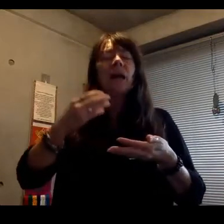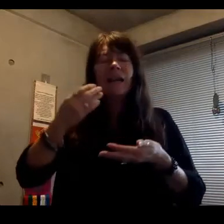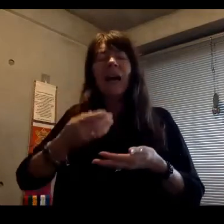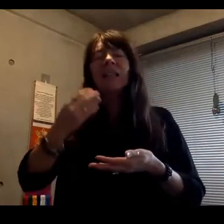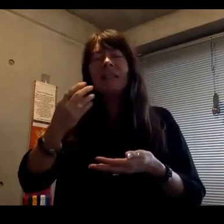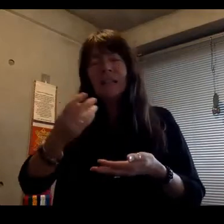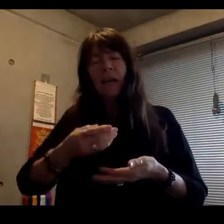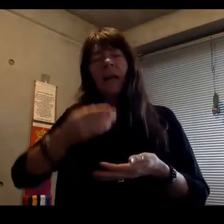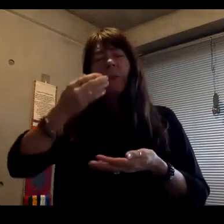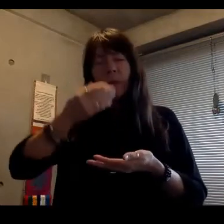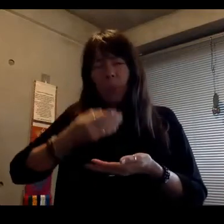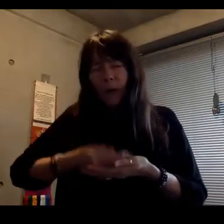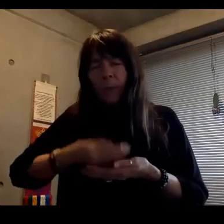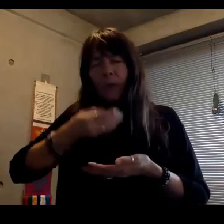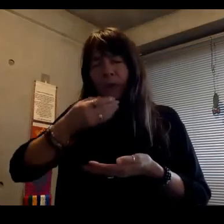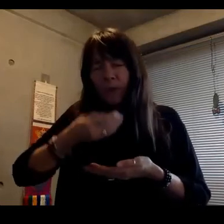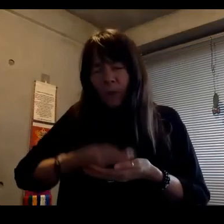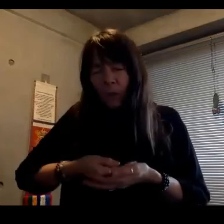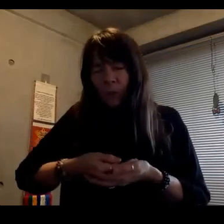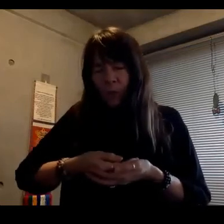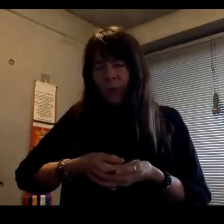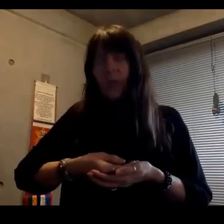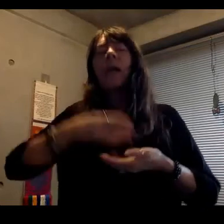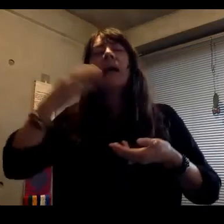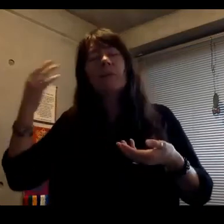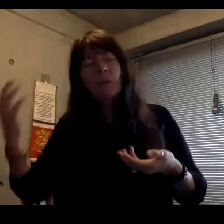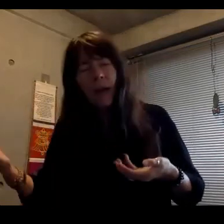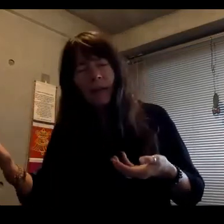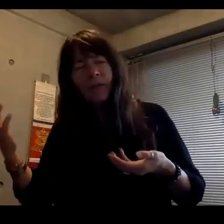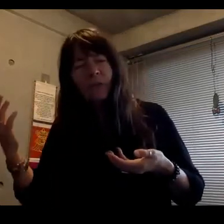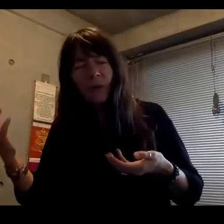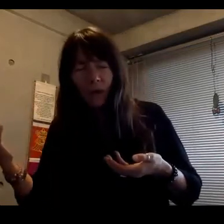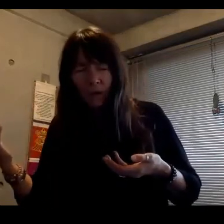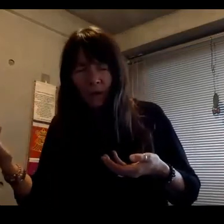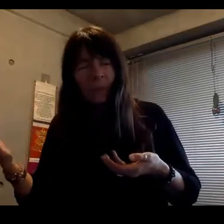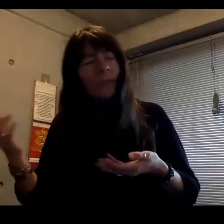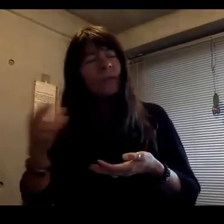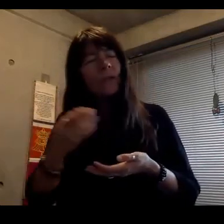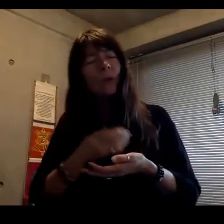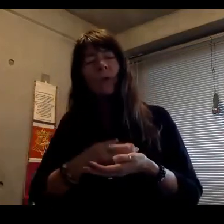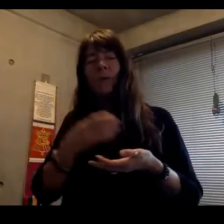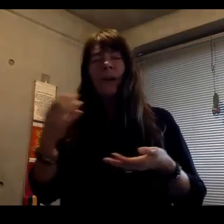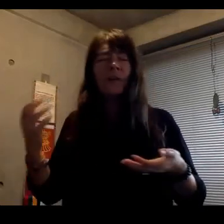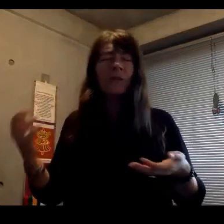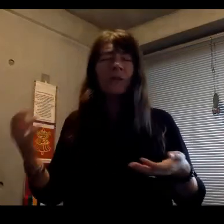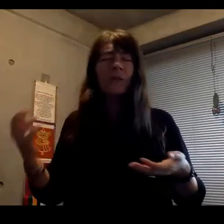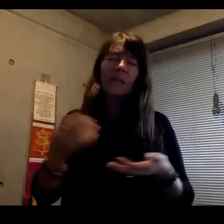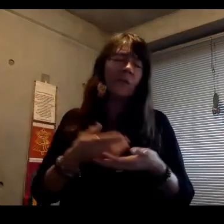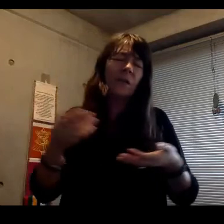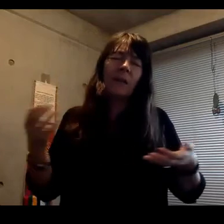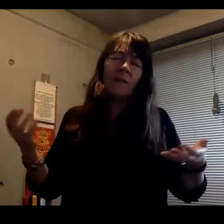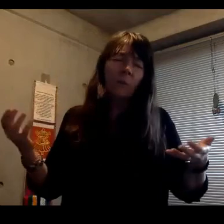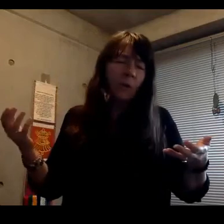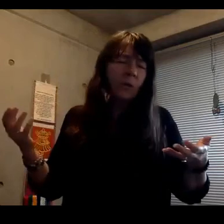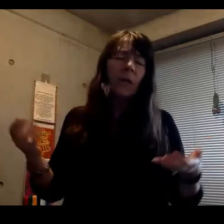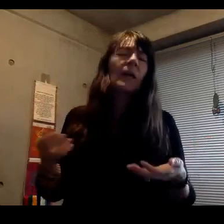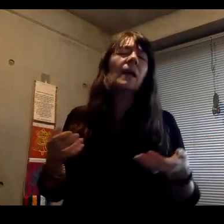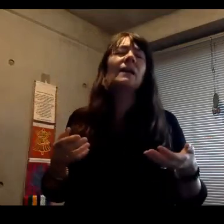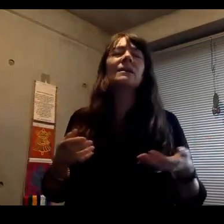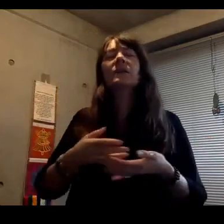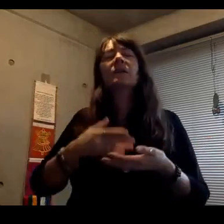idea that one person knows and the rest do not. This is an old-fashioned idea that never